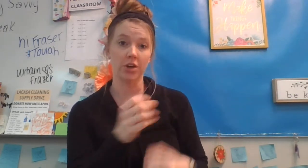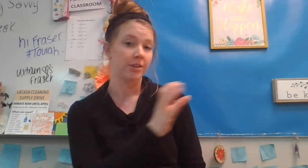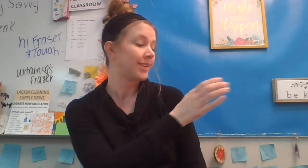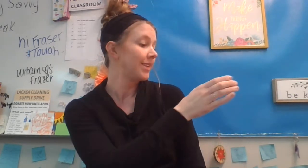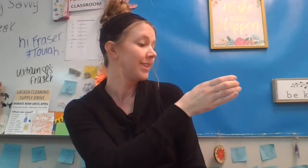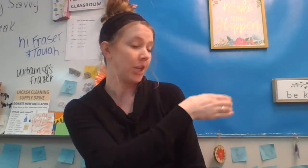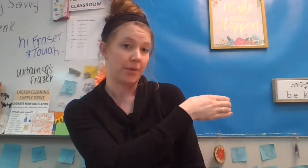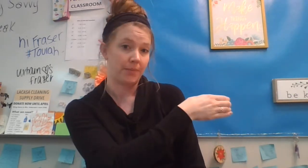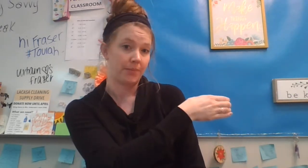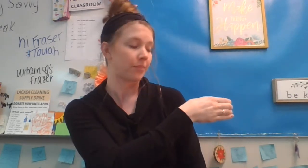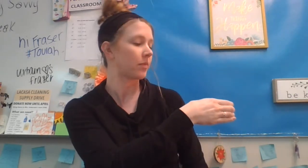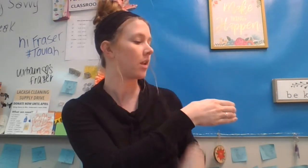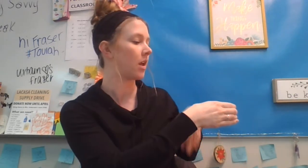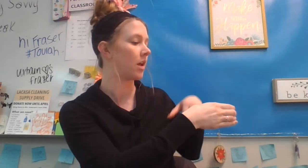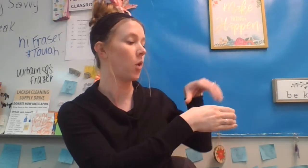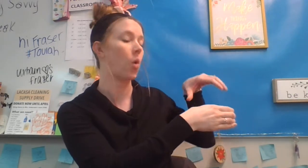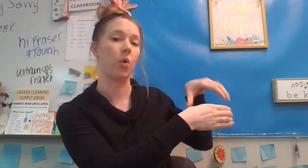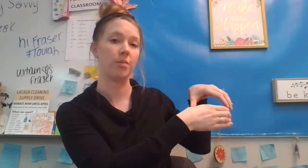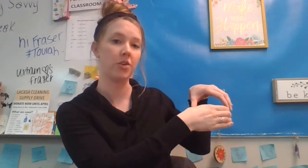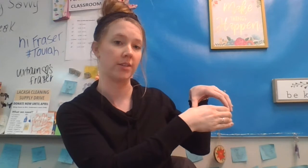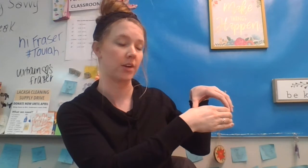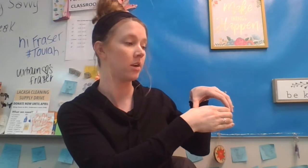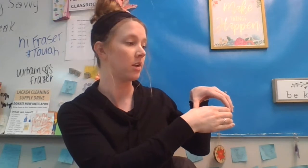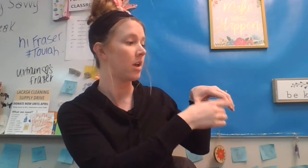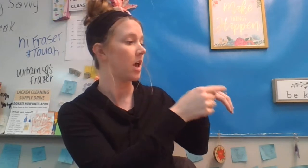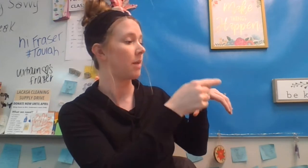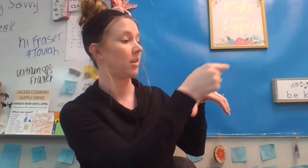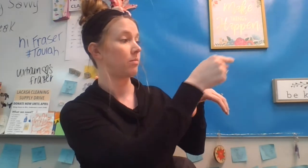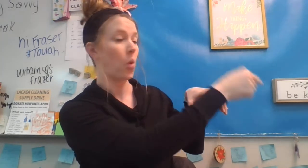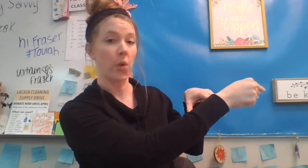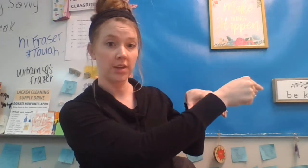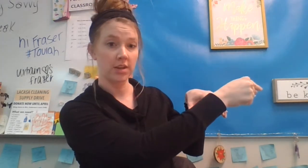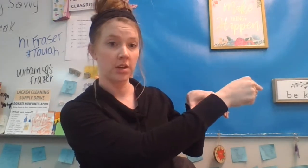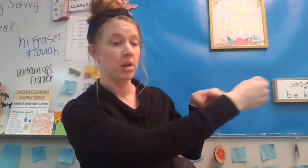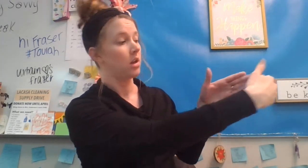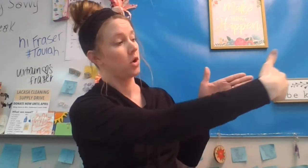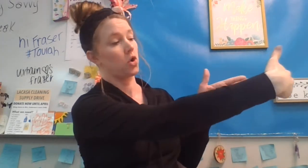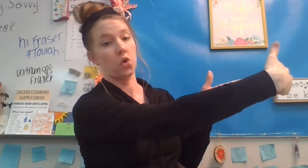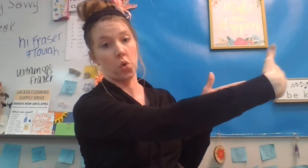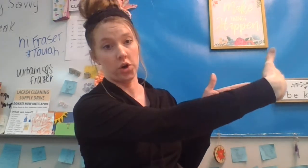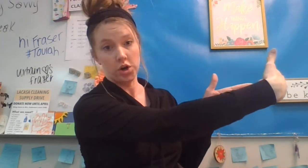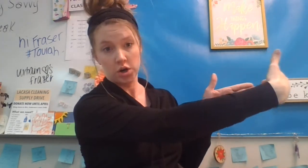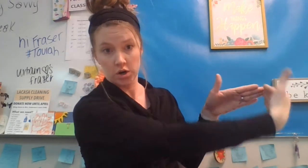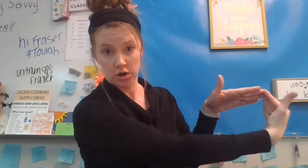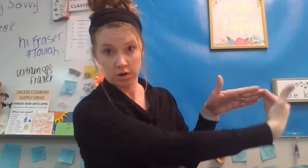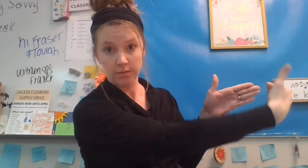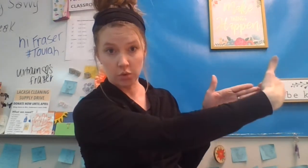dresser, here. I'm going to hold my dresser. I'm going to point, corner.